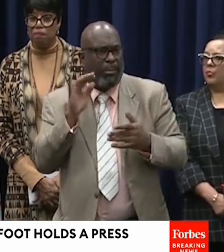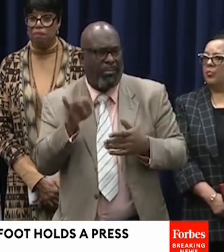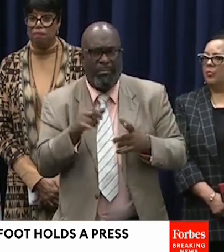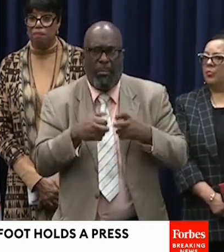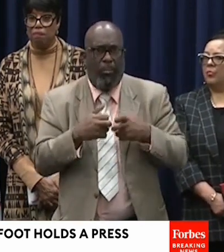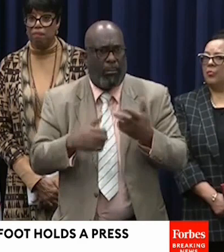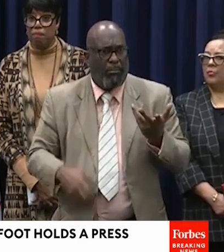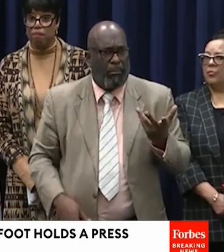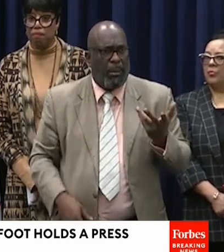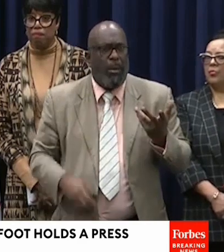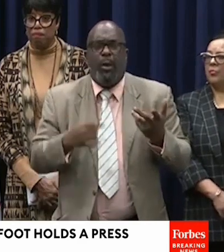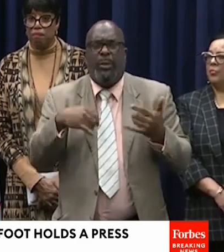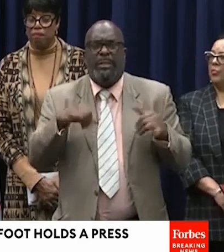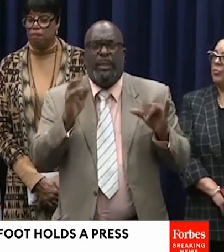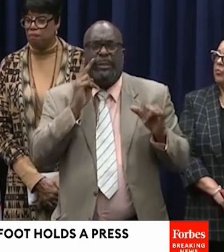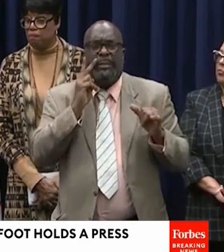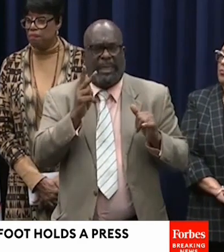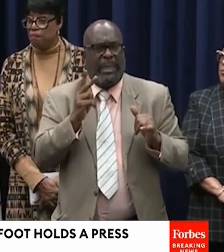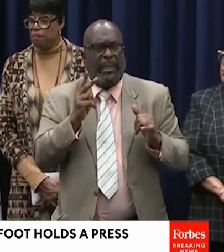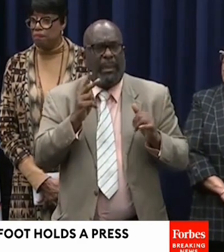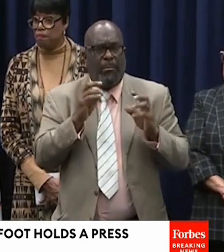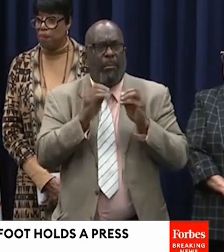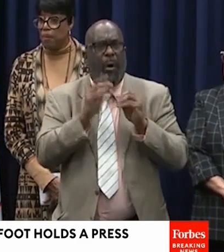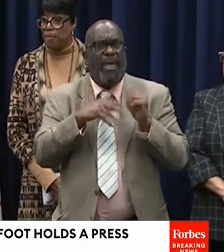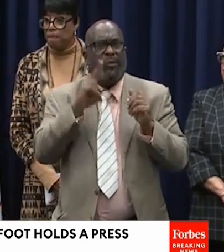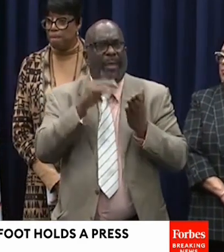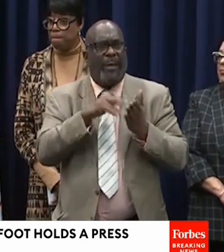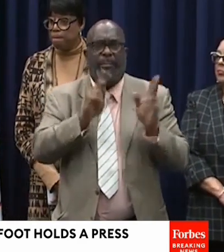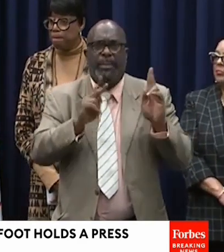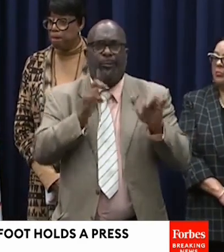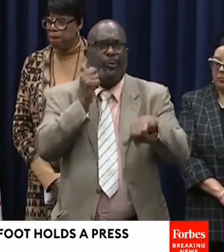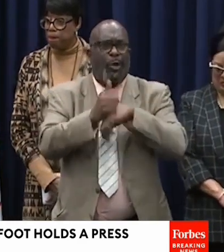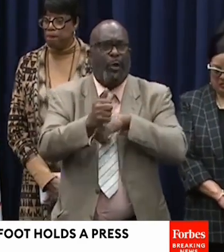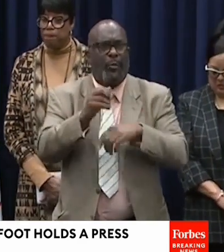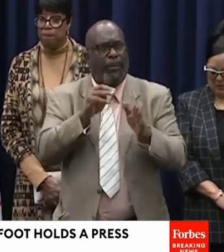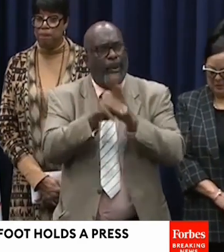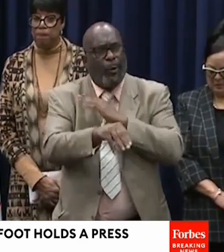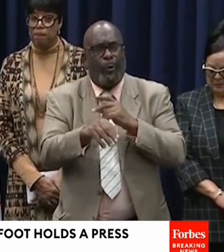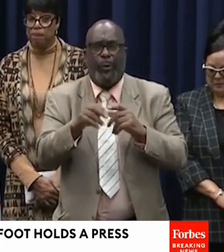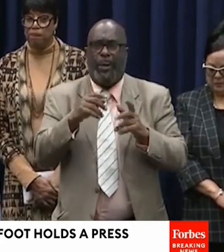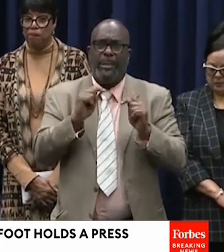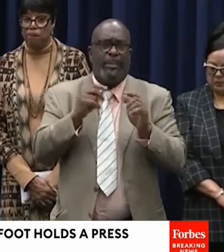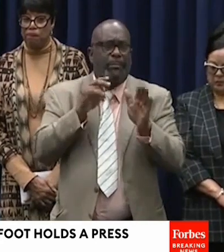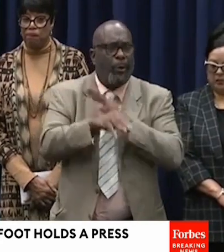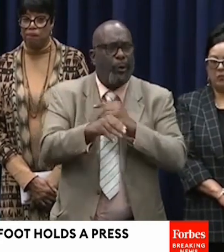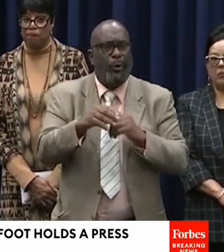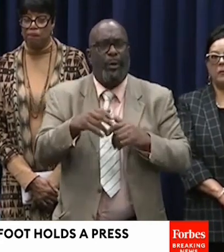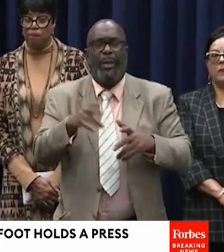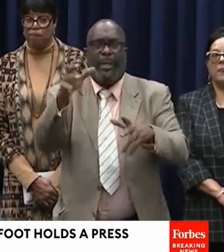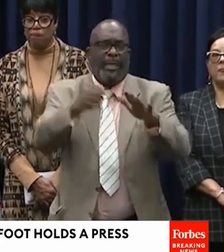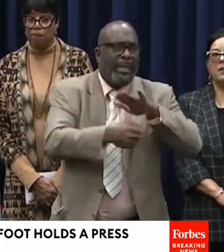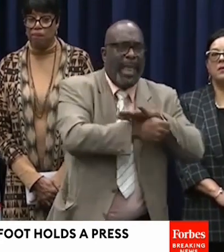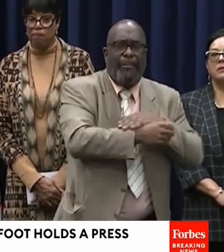problem. When we're still seeing in excess of 2,000 people charged with murder, attempted murder, kidnapping, carjacking, crimes